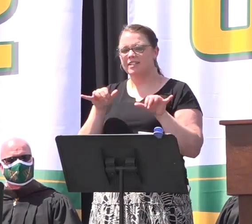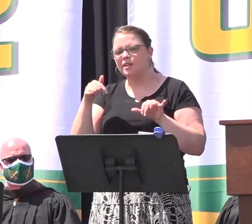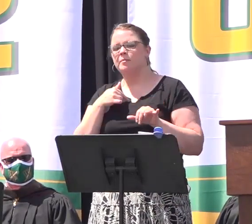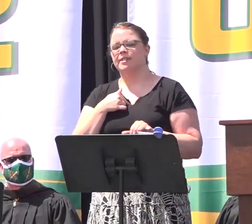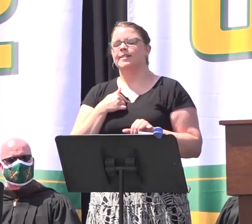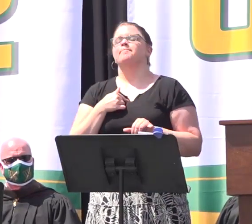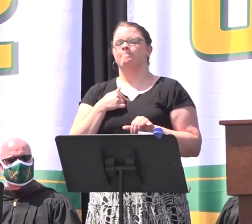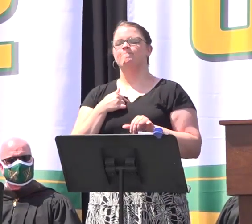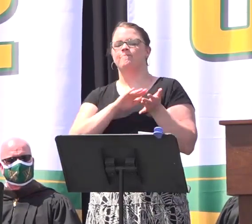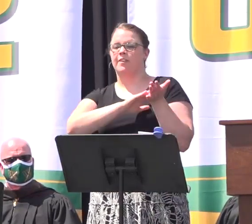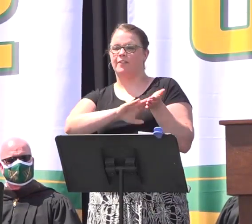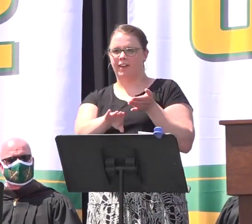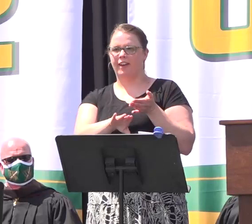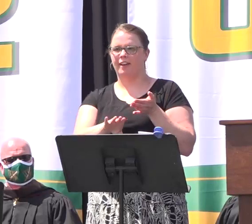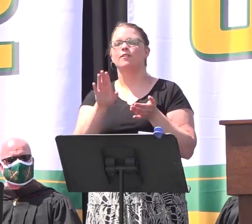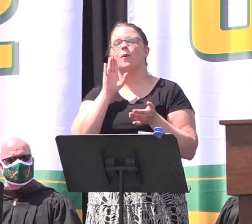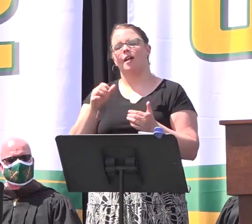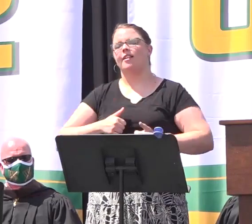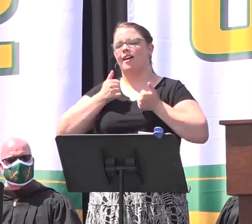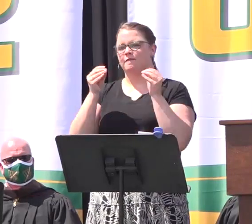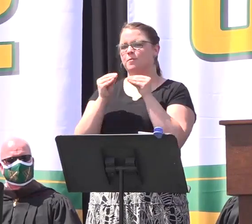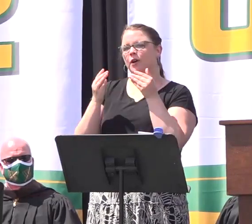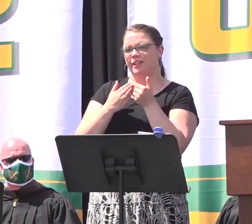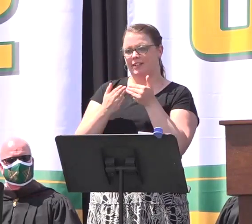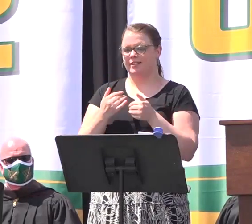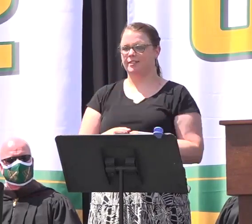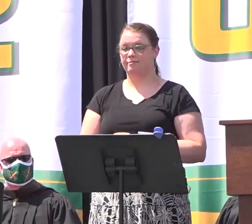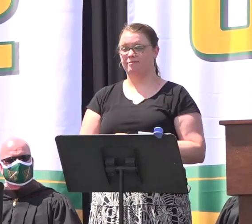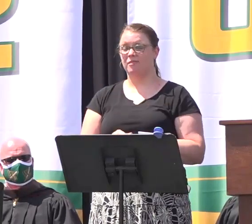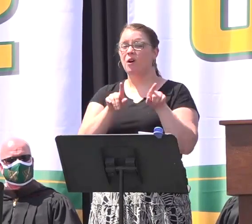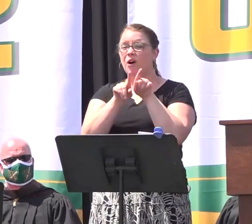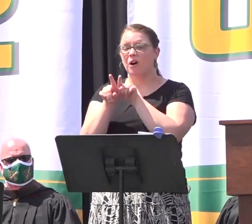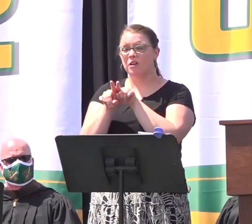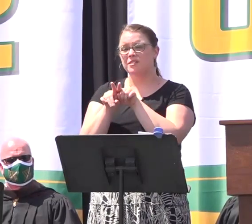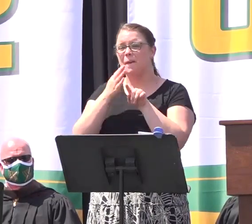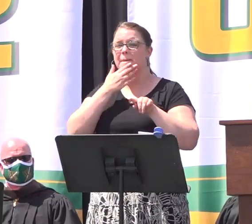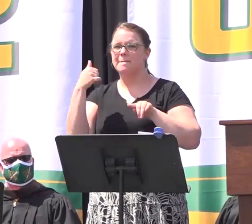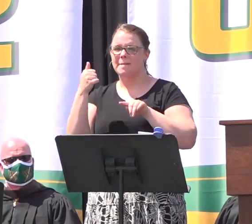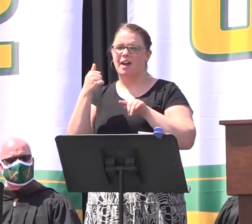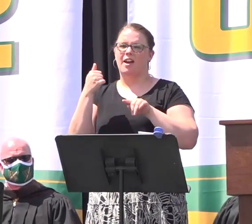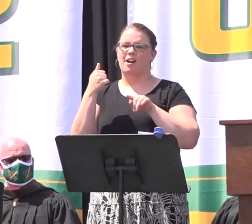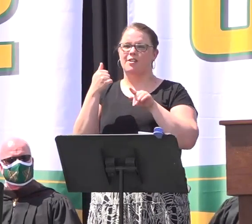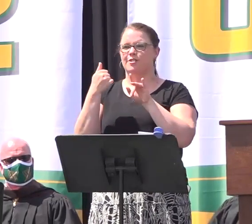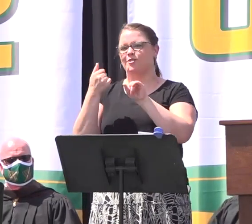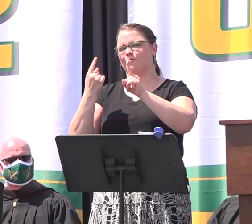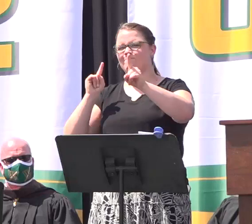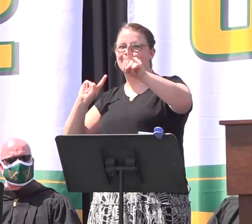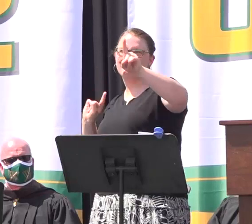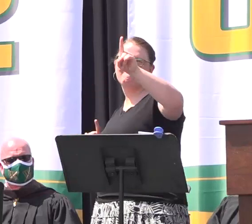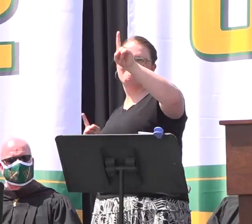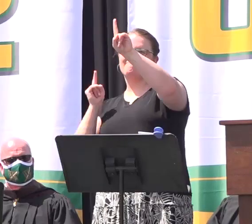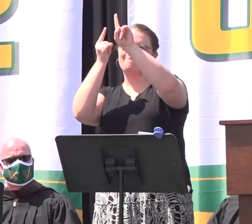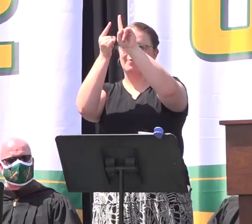finally, I'll tell you this, I'd rather aim high and fail than aim low and succeed. The